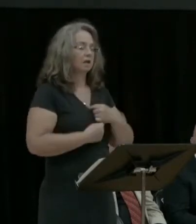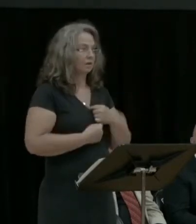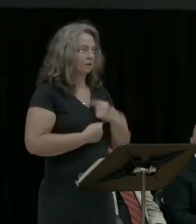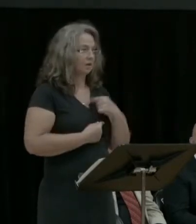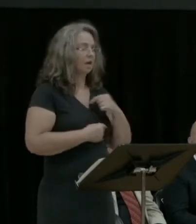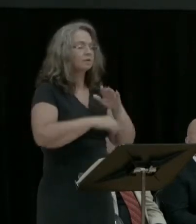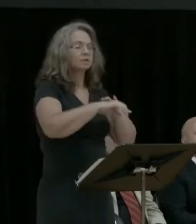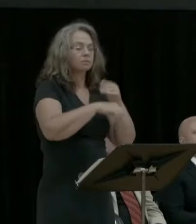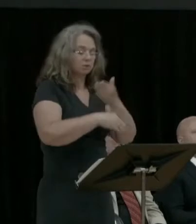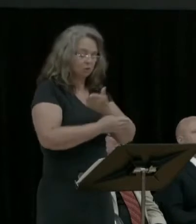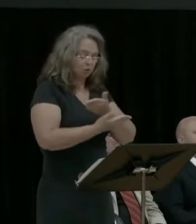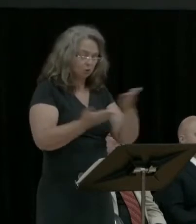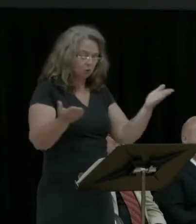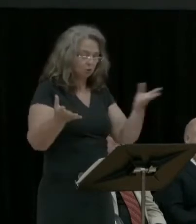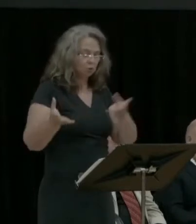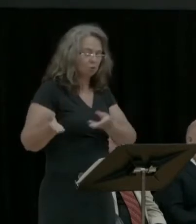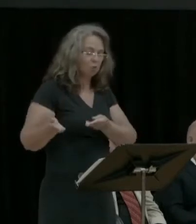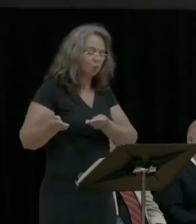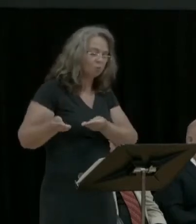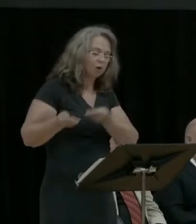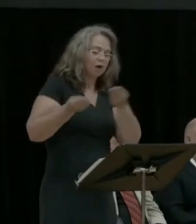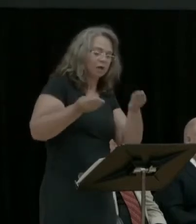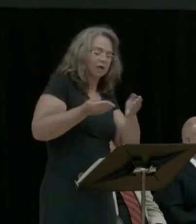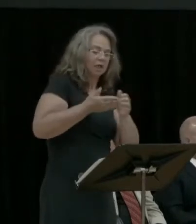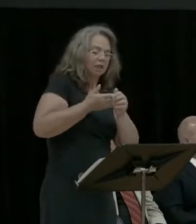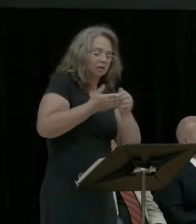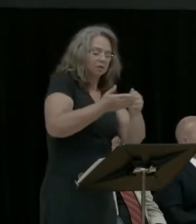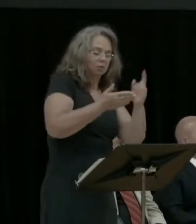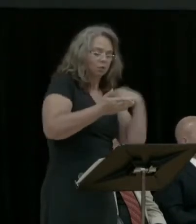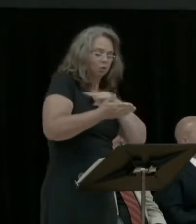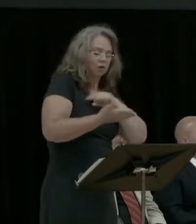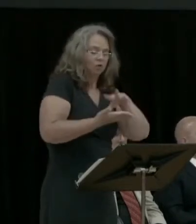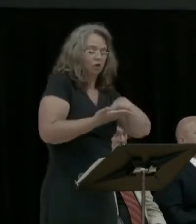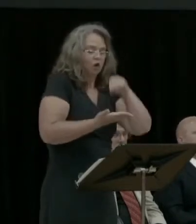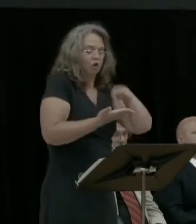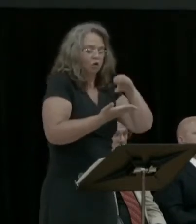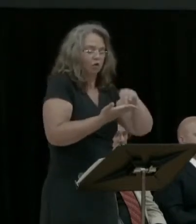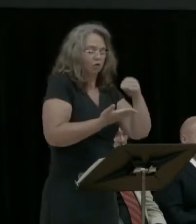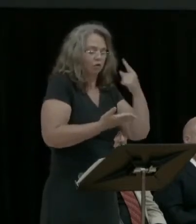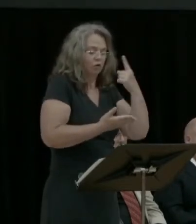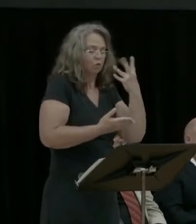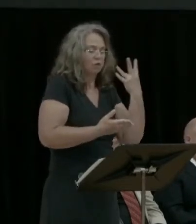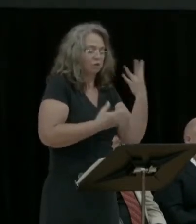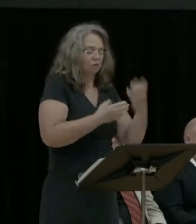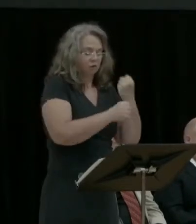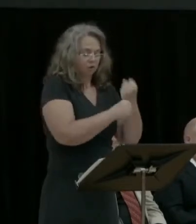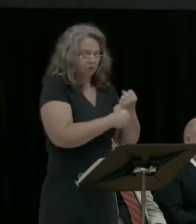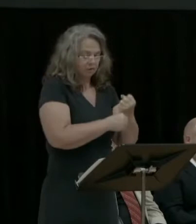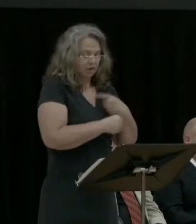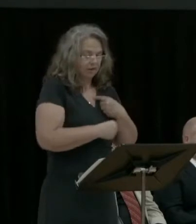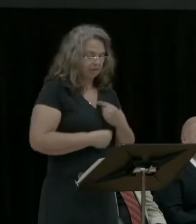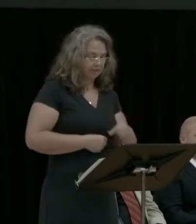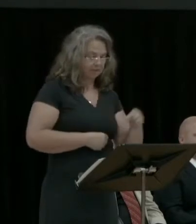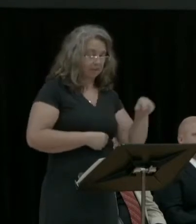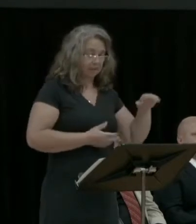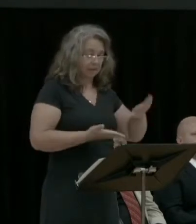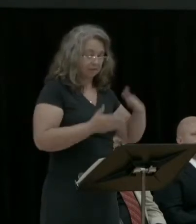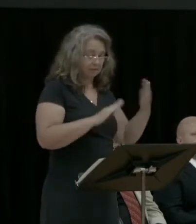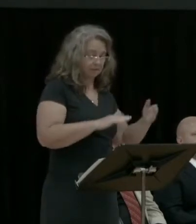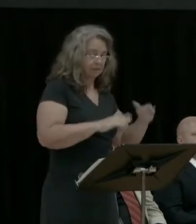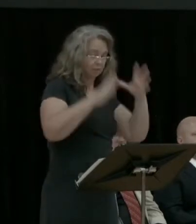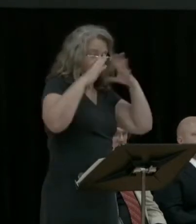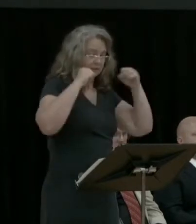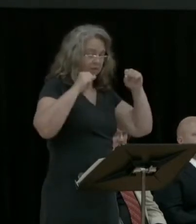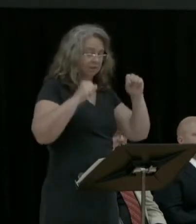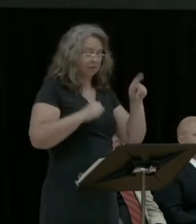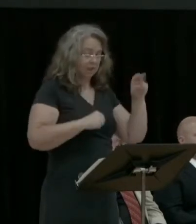my classmates to carry on the leadership we've accumulated over the past 4 years. As the late President Kennedy once said, if